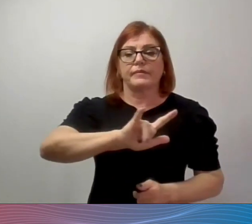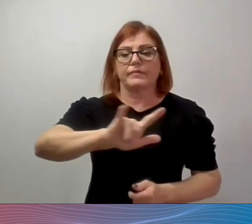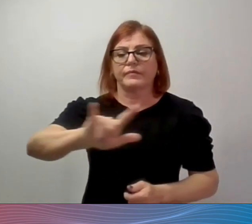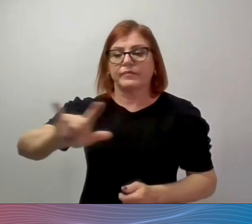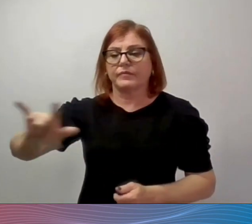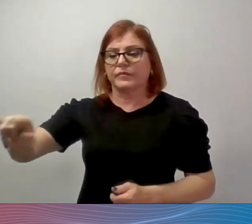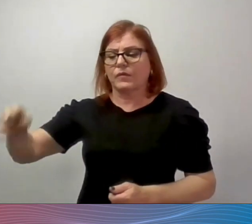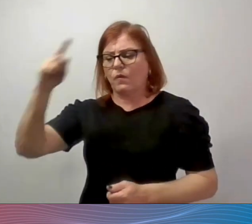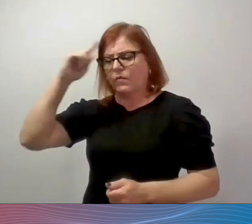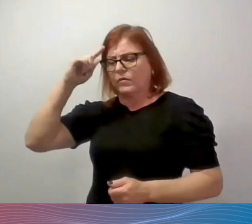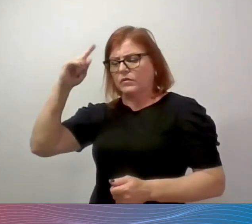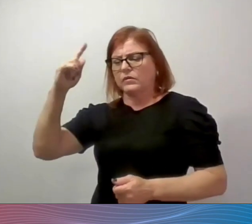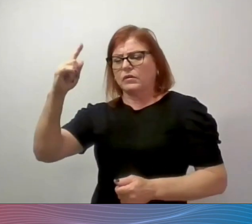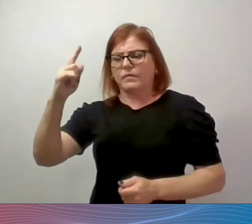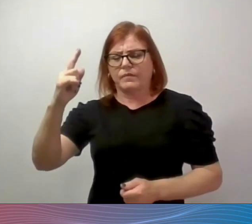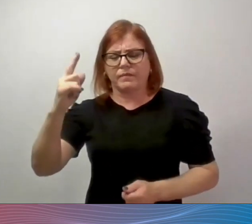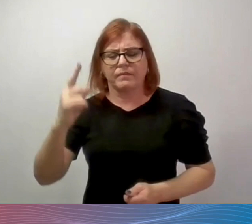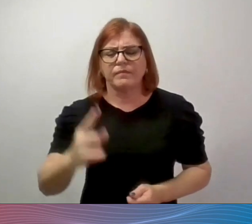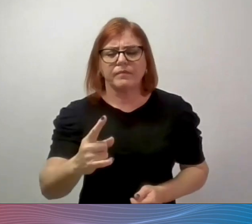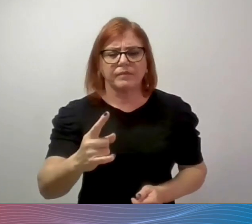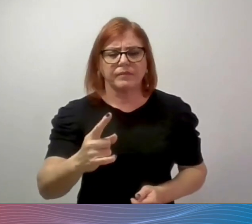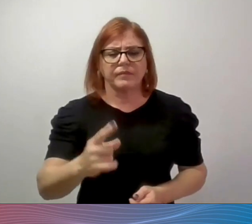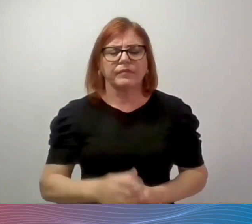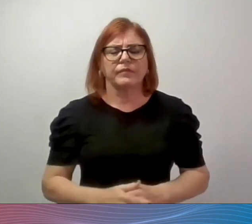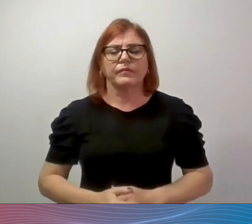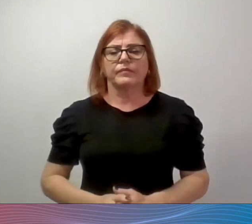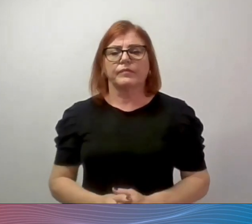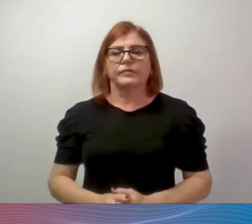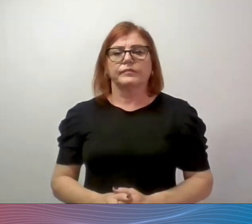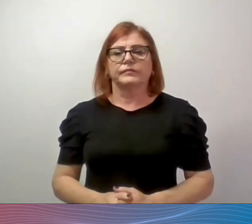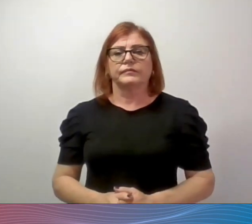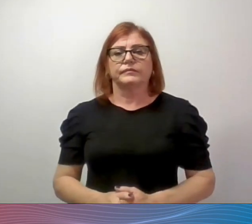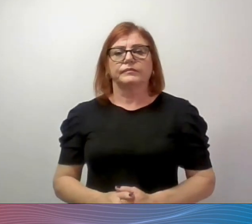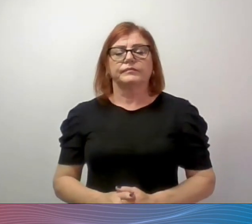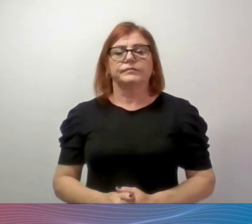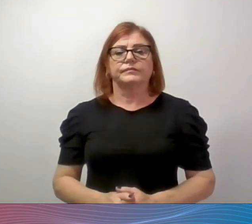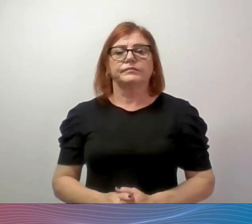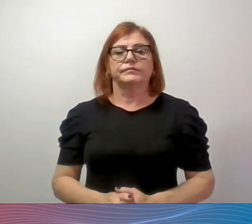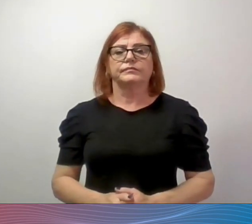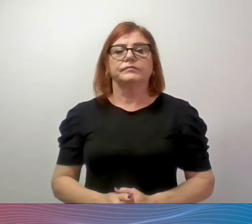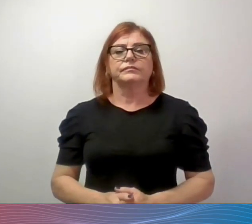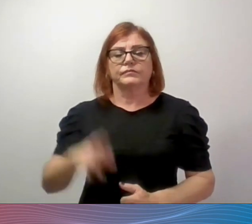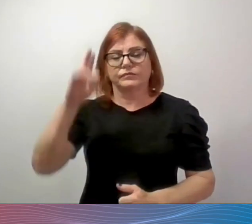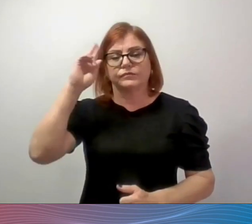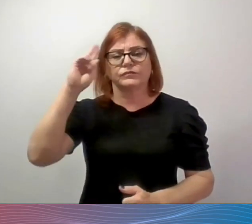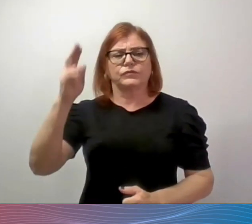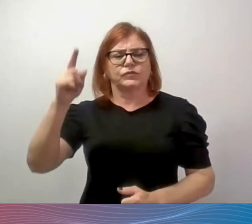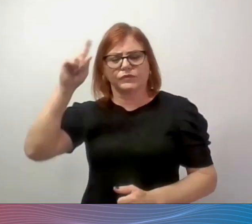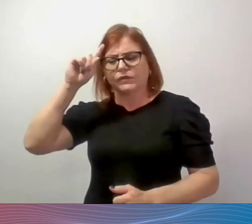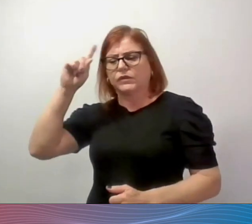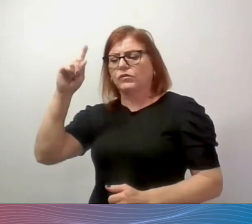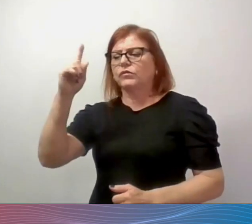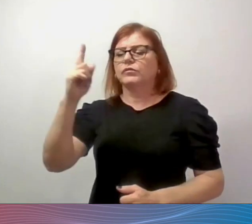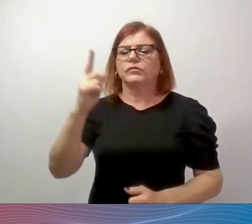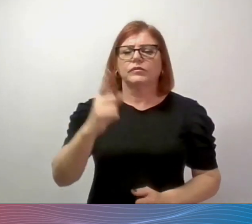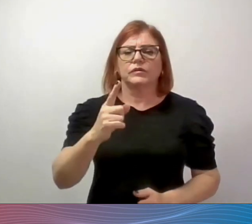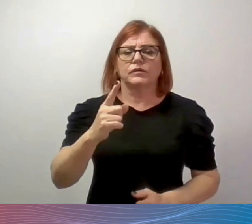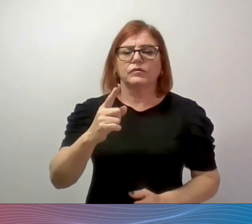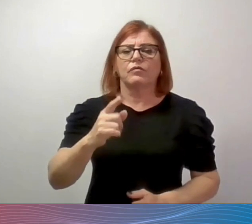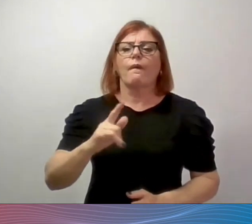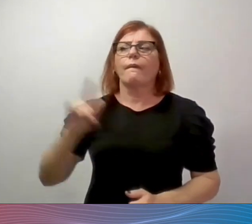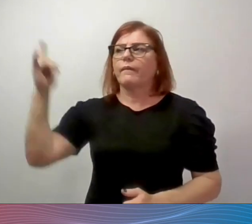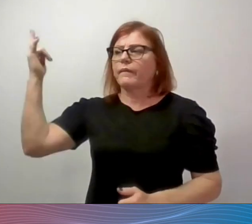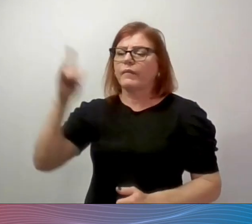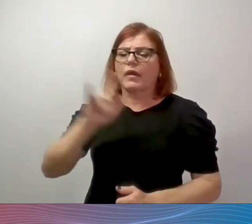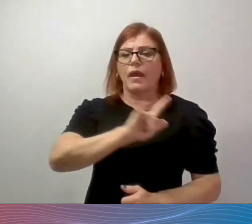ordenou. And love one another as he gave us commandment. Ó Senhor Jesus, é um mandamento.